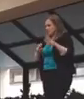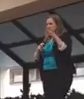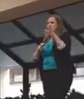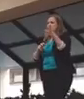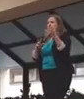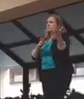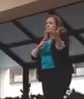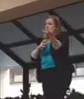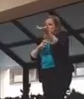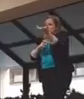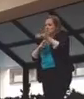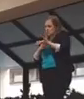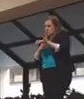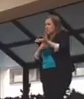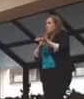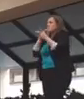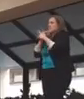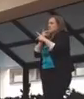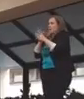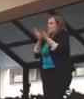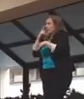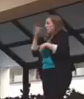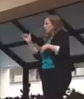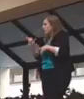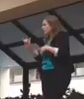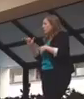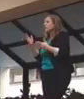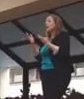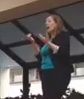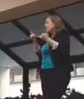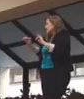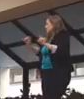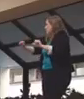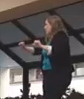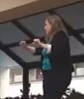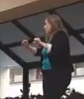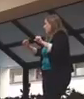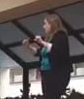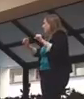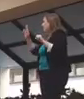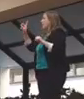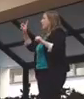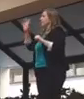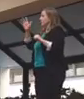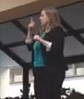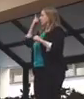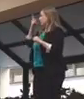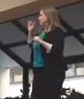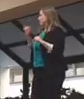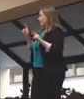But the board would like to finish with the risk assessment, gathering all that data and figuring out what strategically we should be